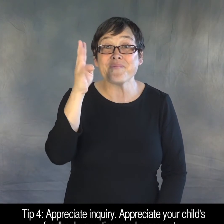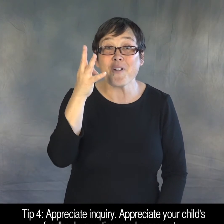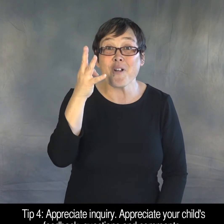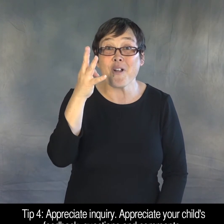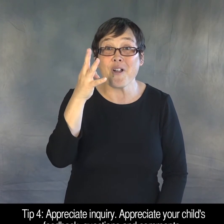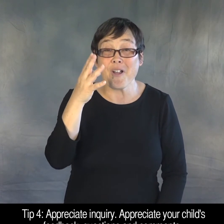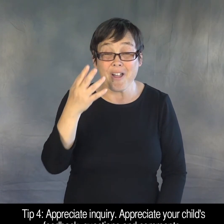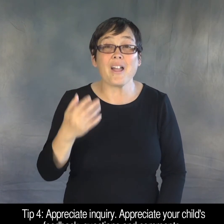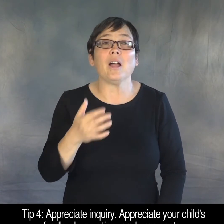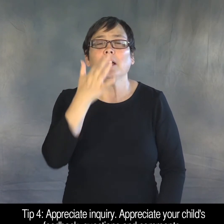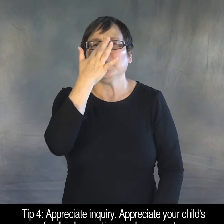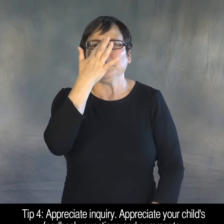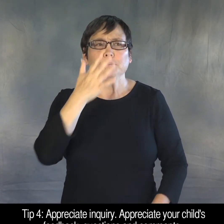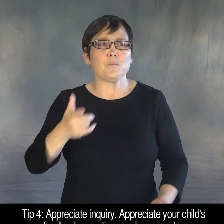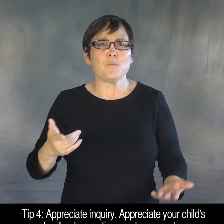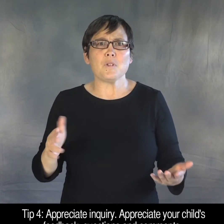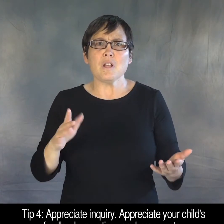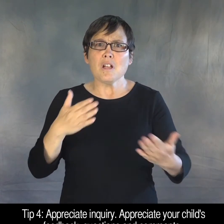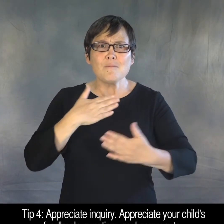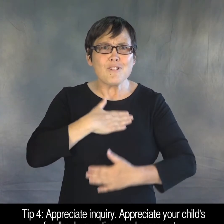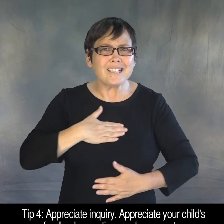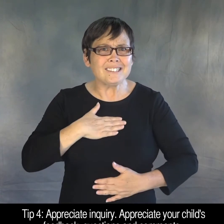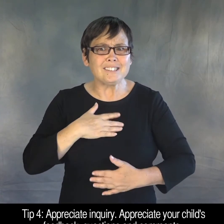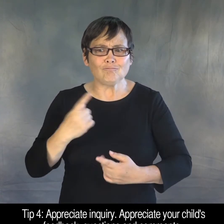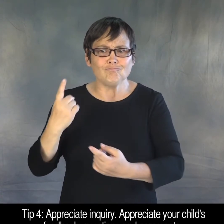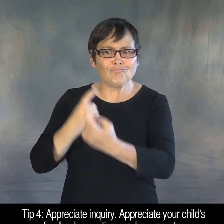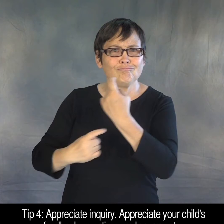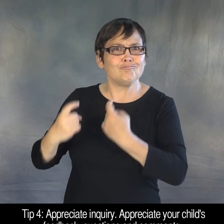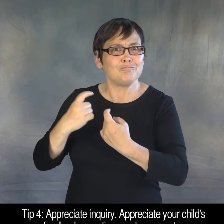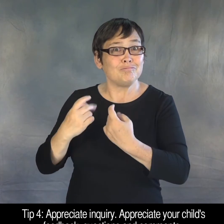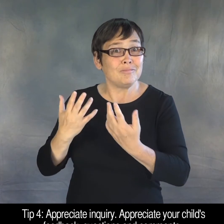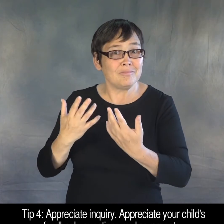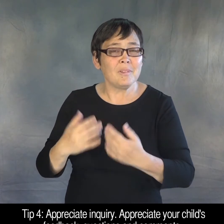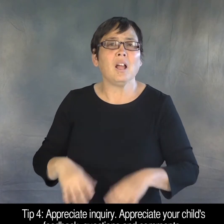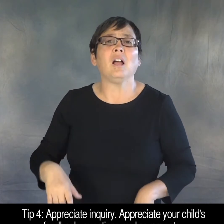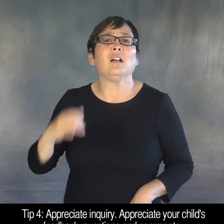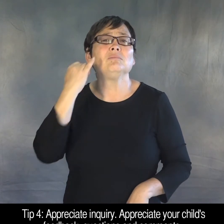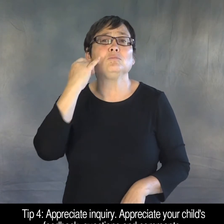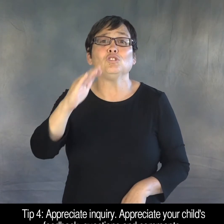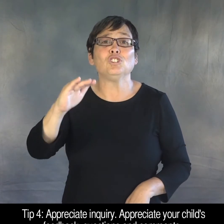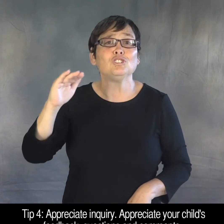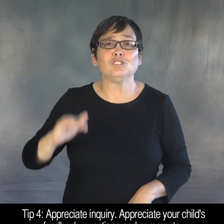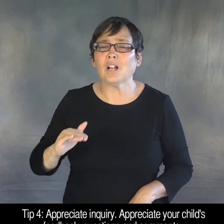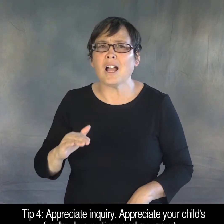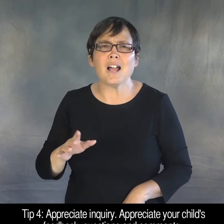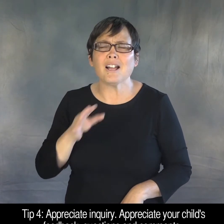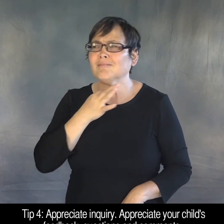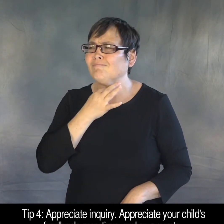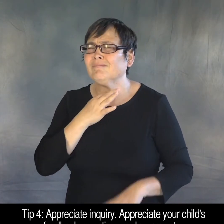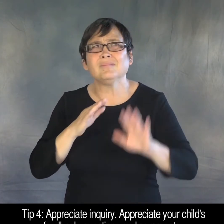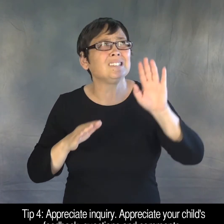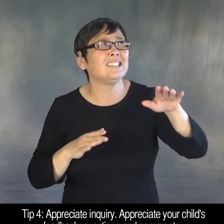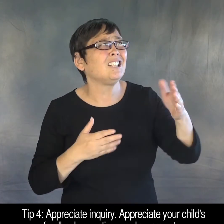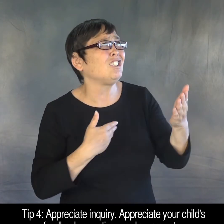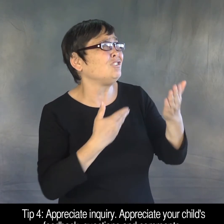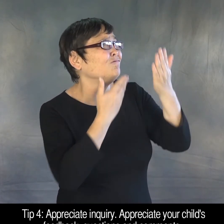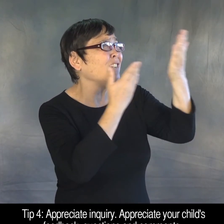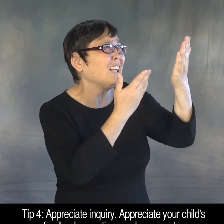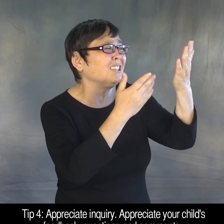Tip 4. Appreciate inquiry. Appreciate your child's feedback, questions,